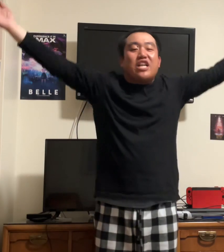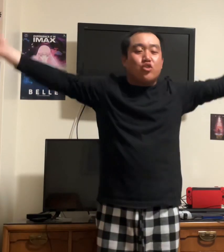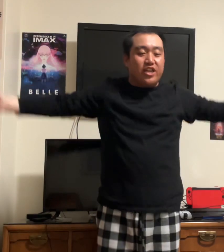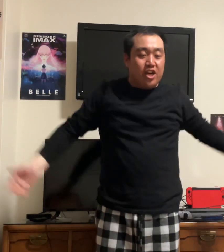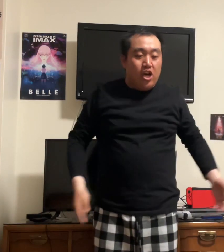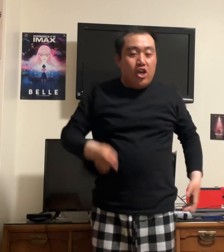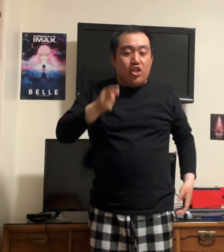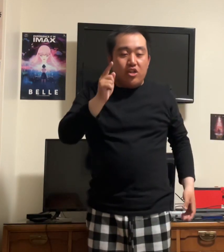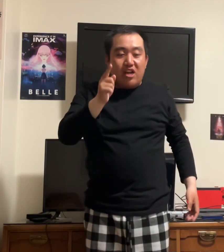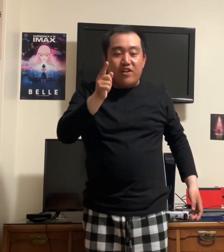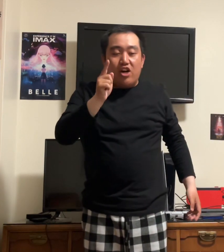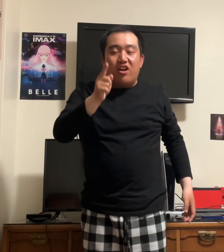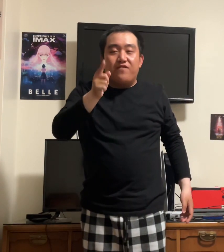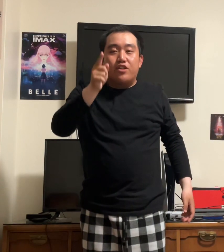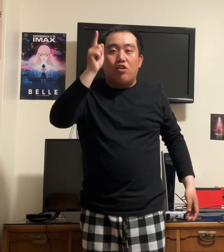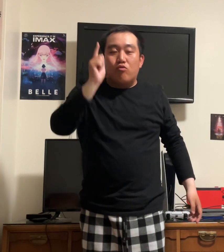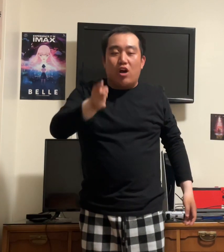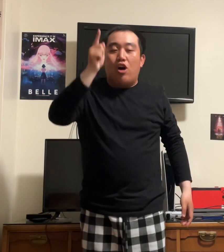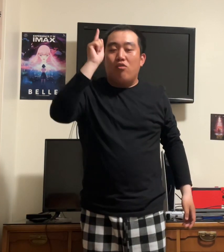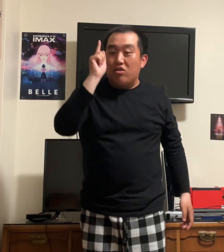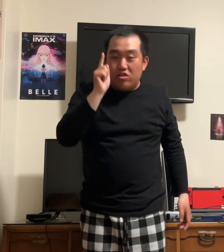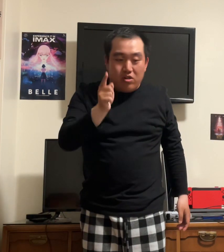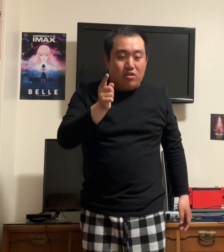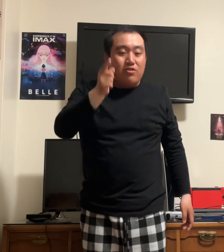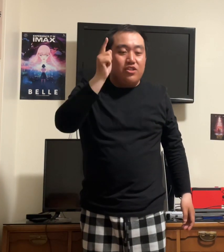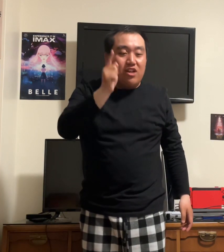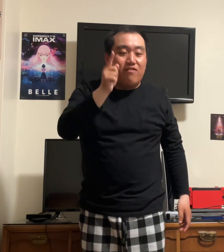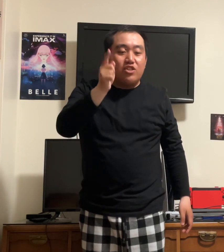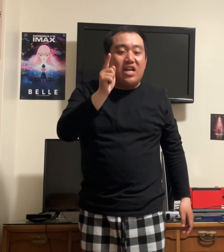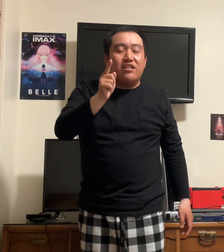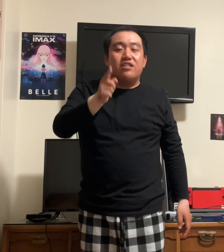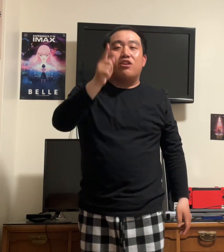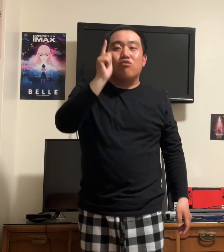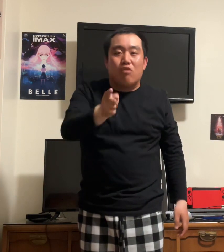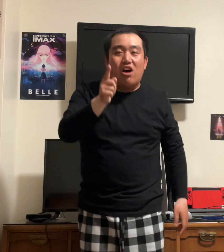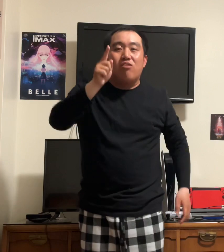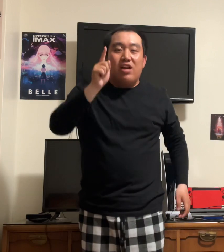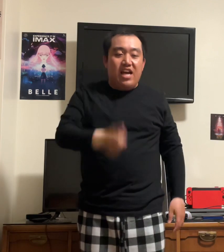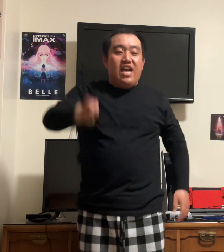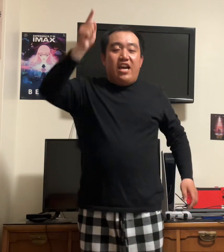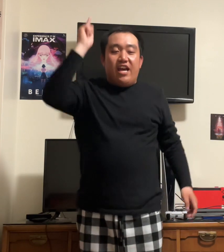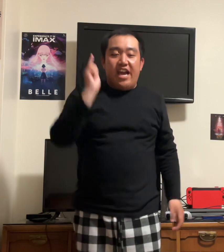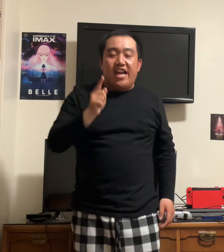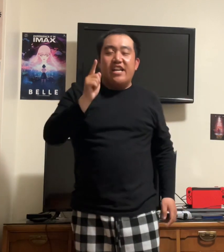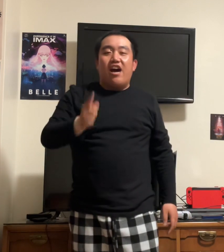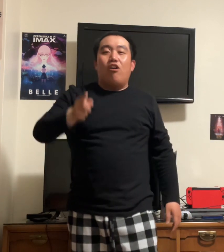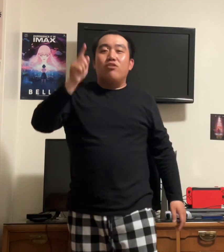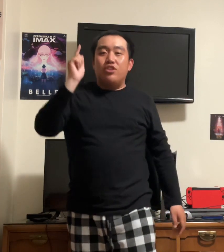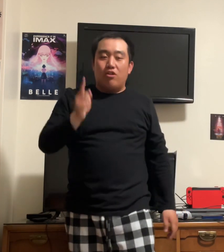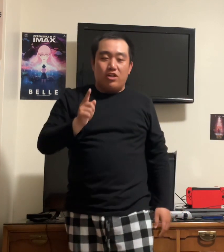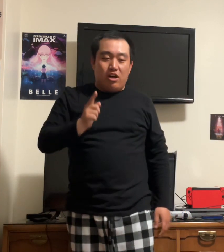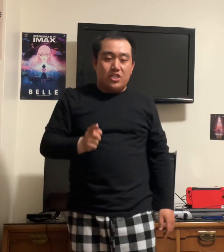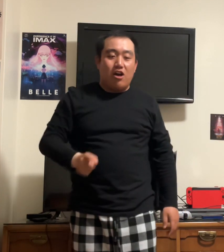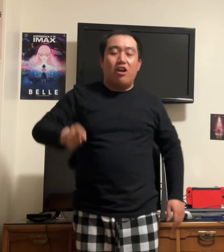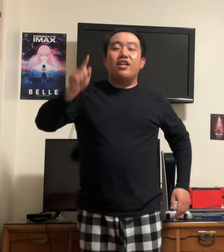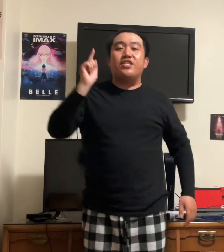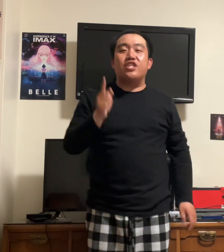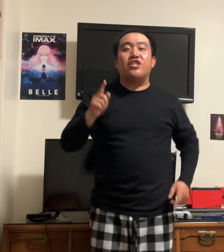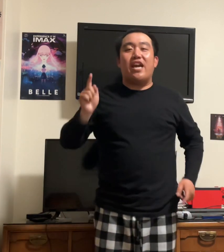street? You never know if you don't grow. You never shine if you don't grow. Hey now, you're an all-star. Get your game